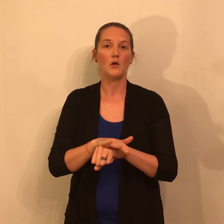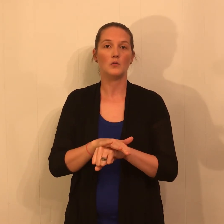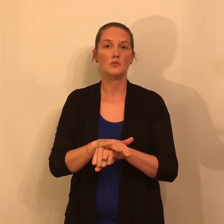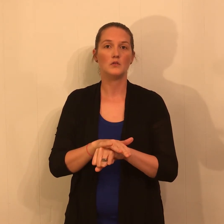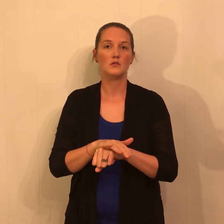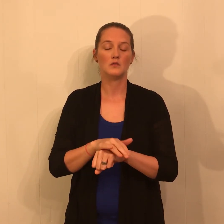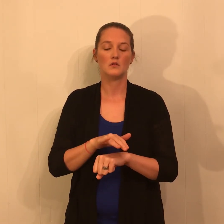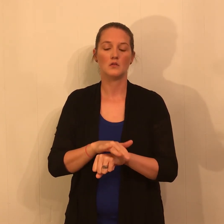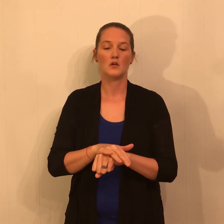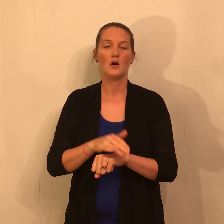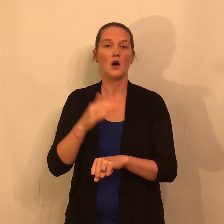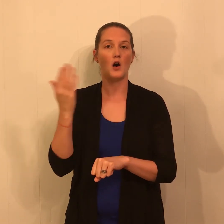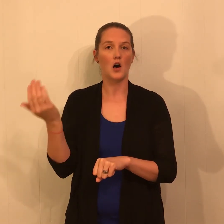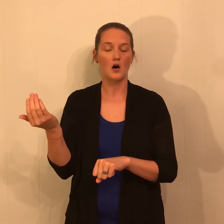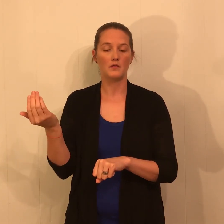on, off,